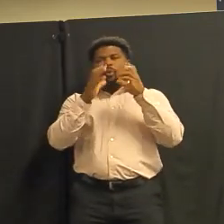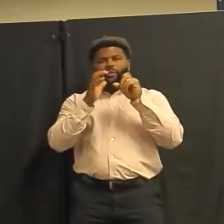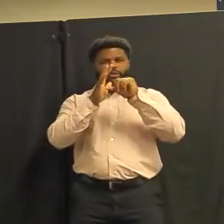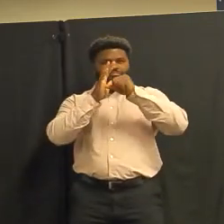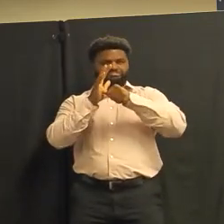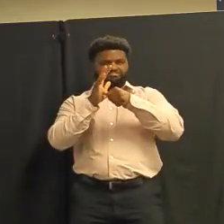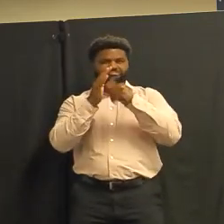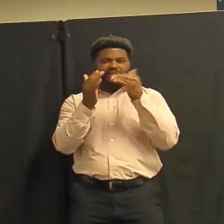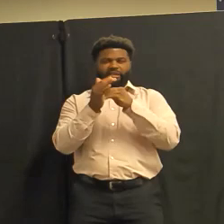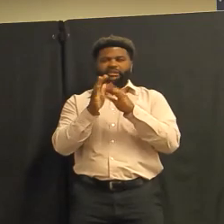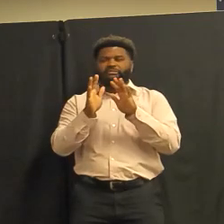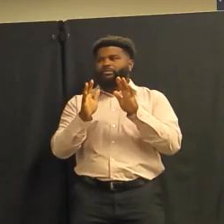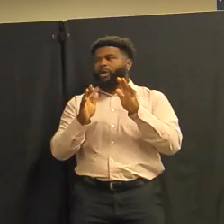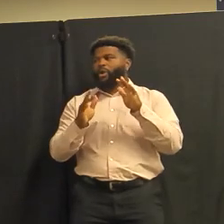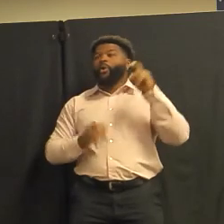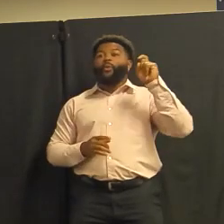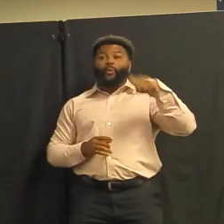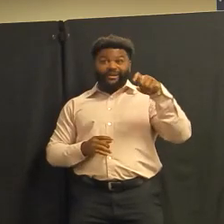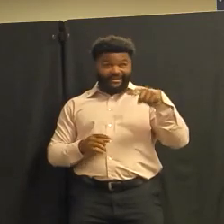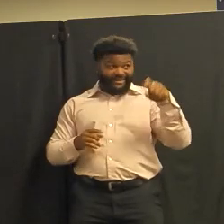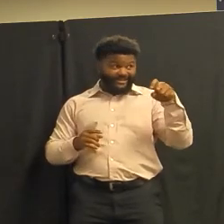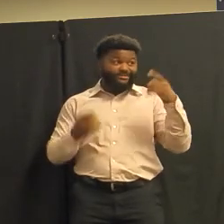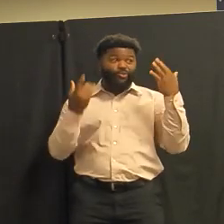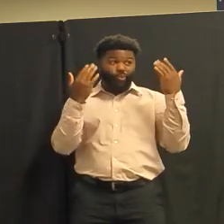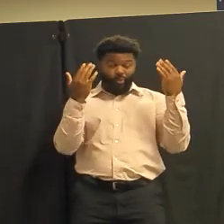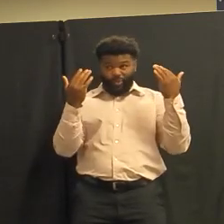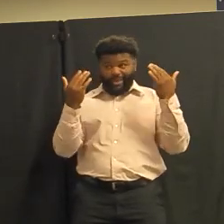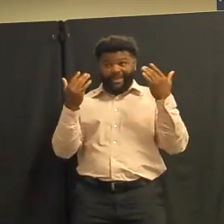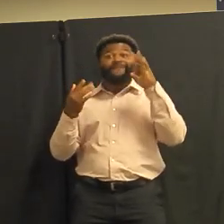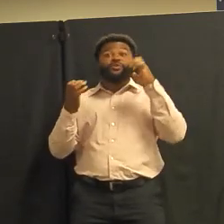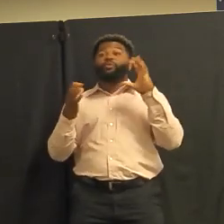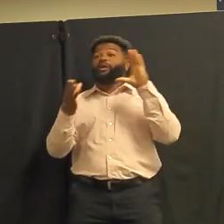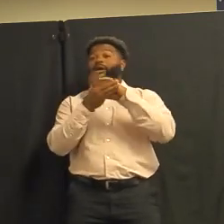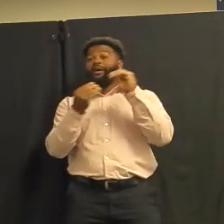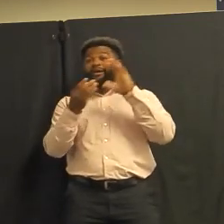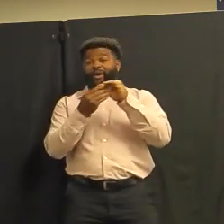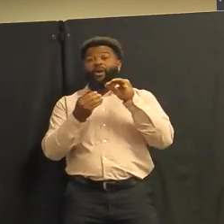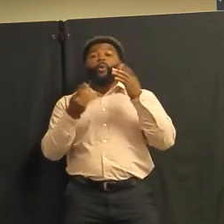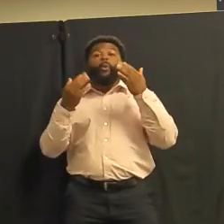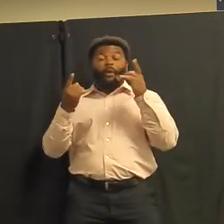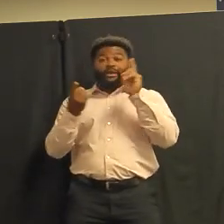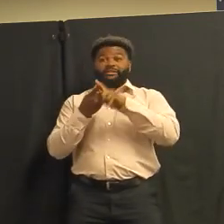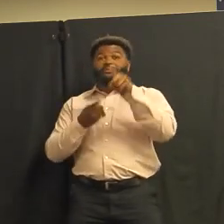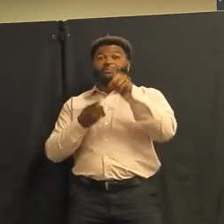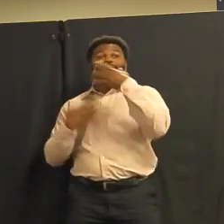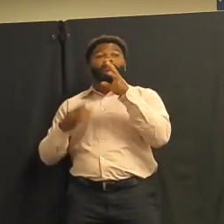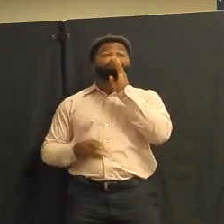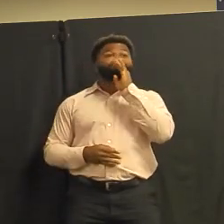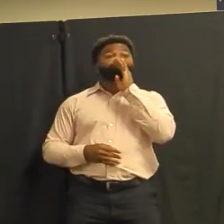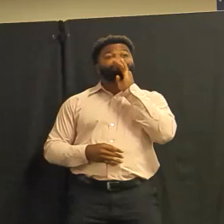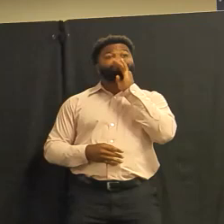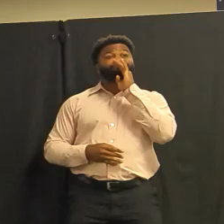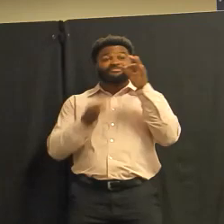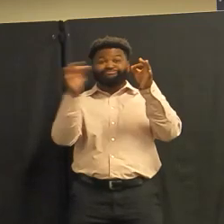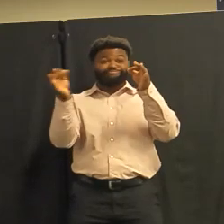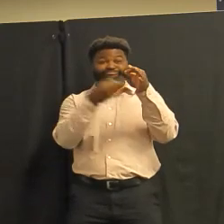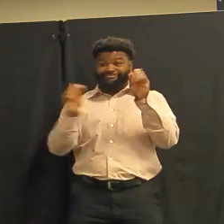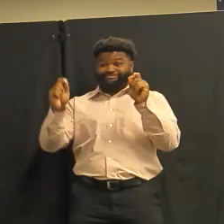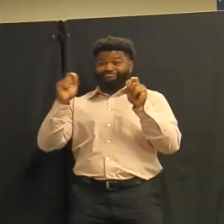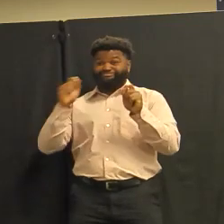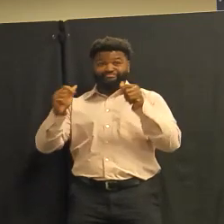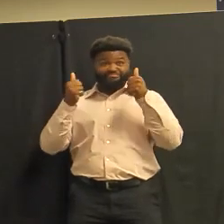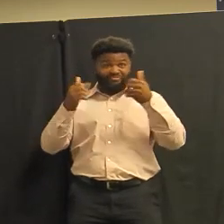remind people, we need to wait to speak until our interpreters have time to get